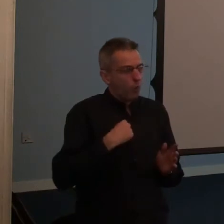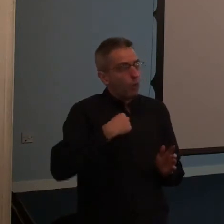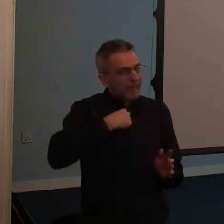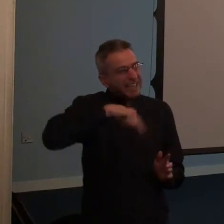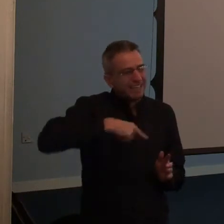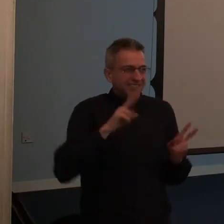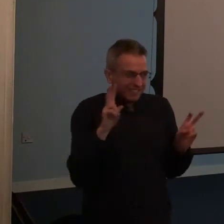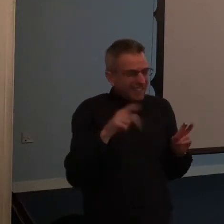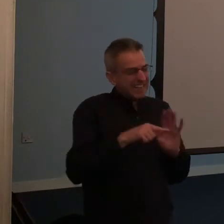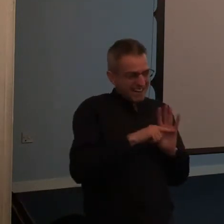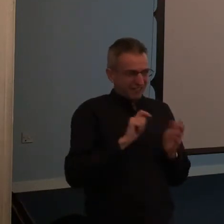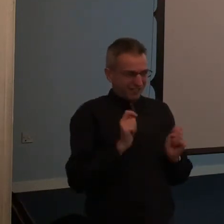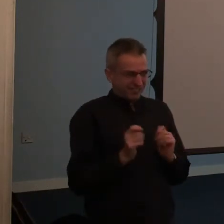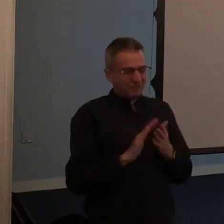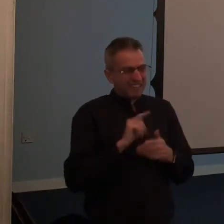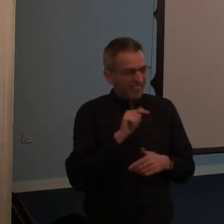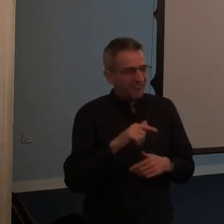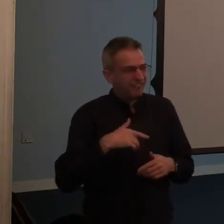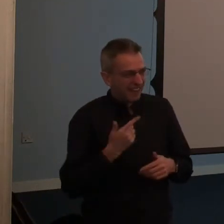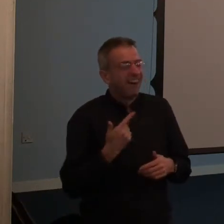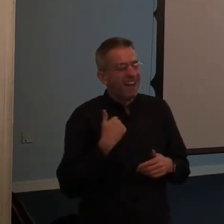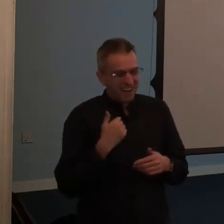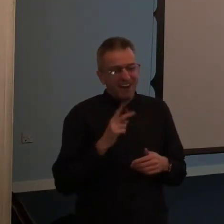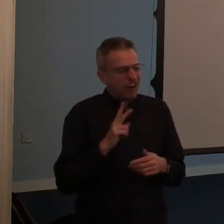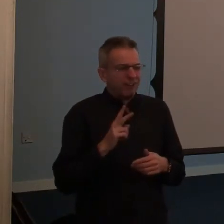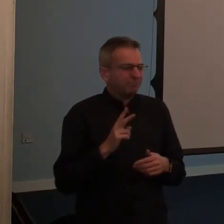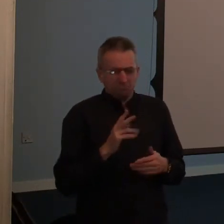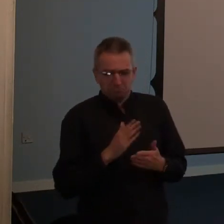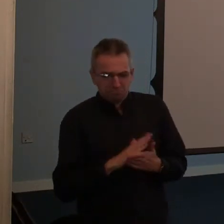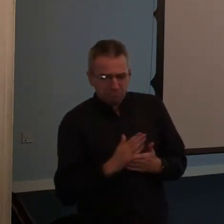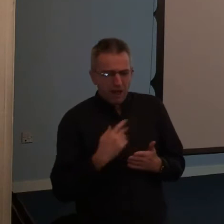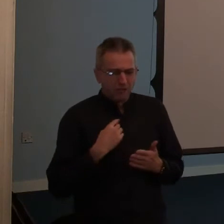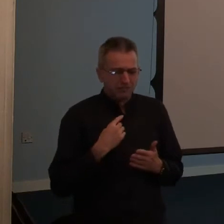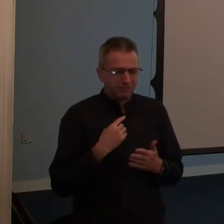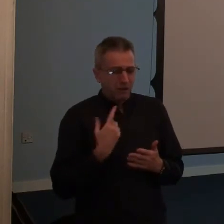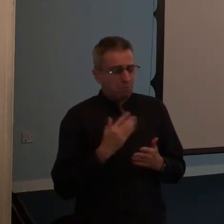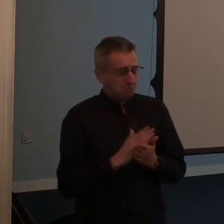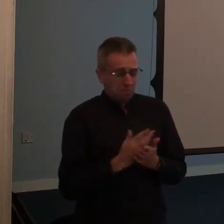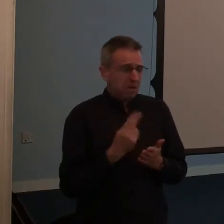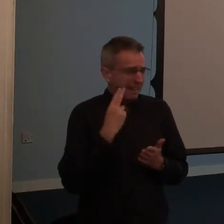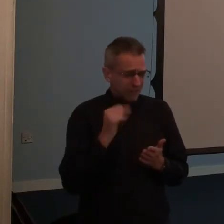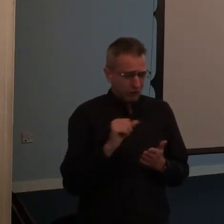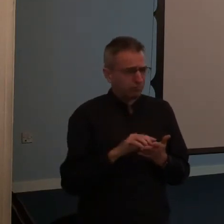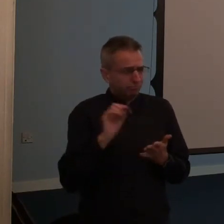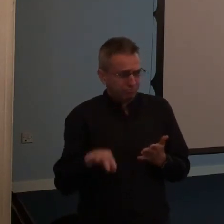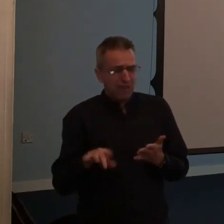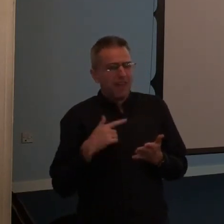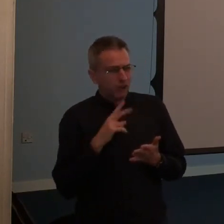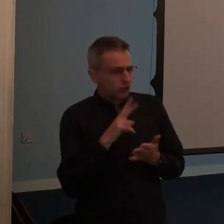Now, of course, we expected some negative shifts, because people perhaps, you know, after learning more, maybe they felt